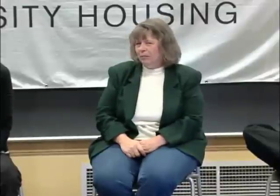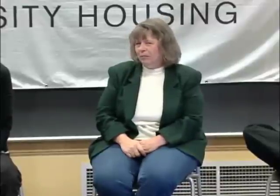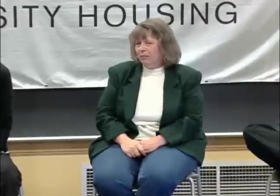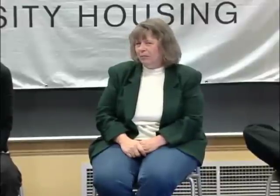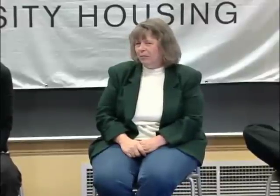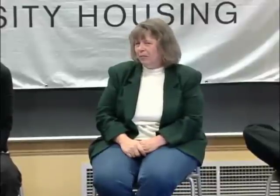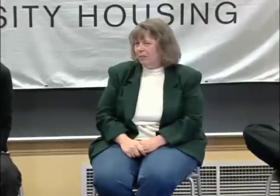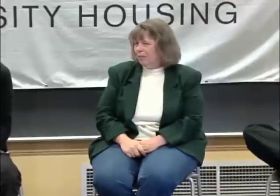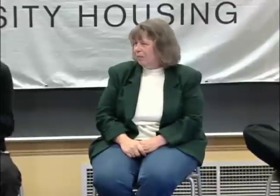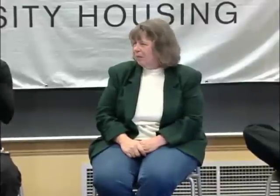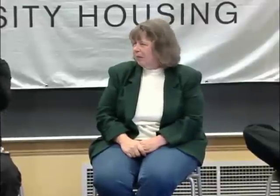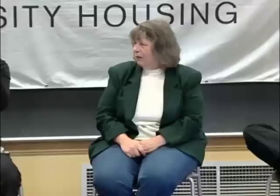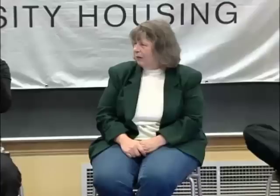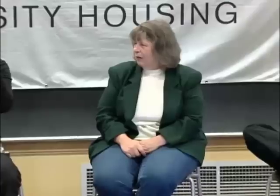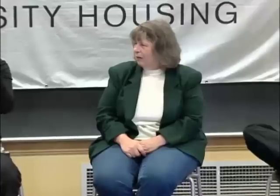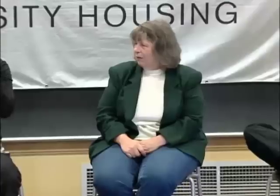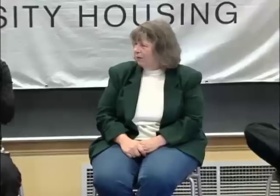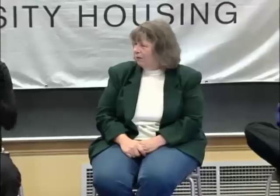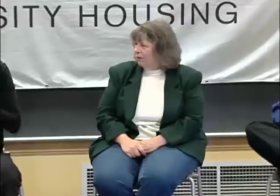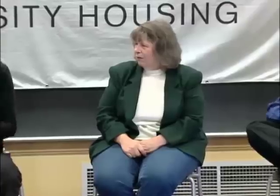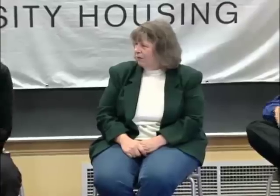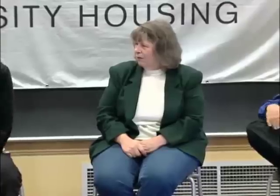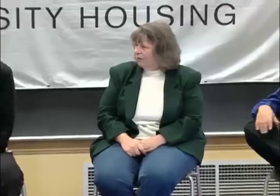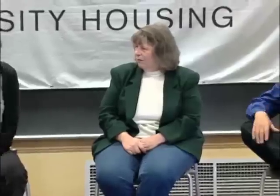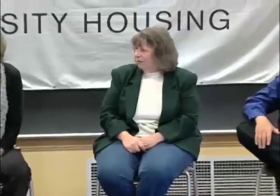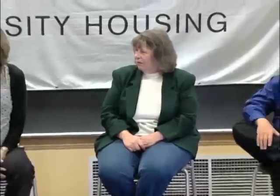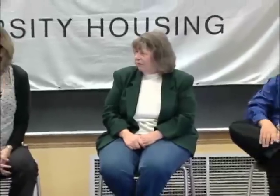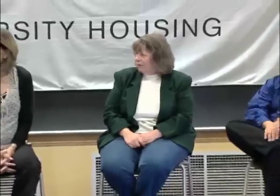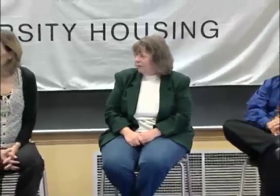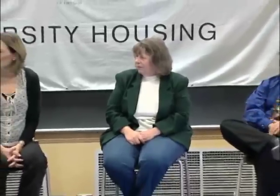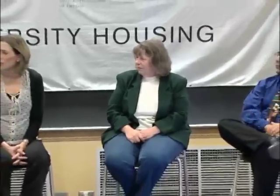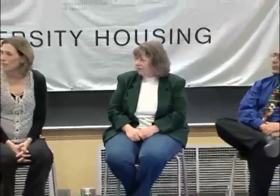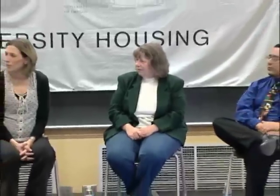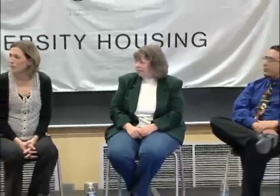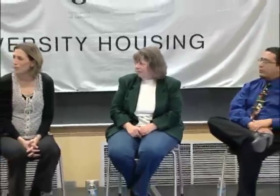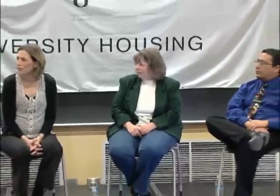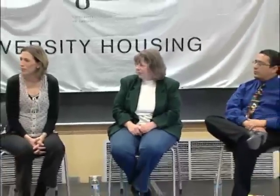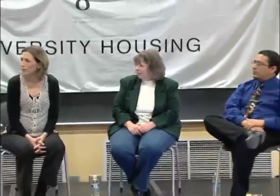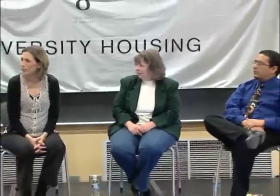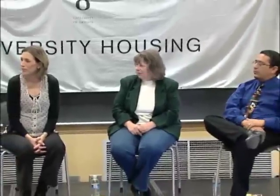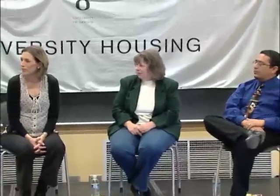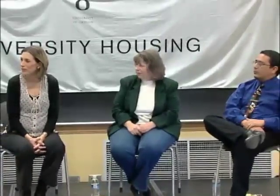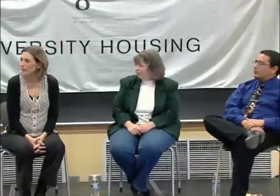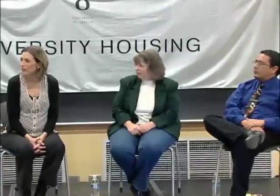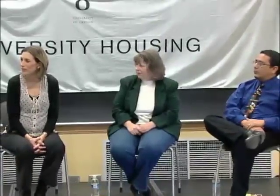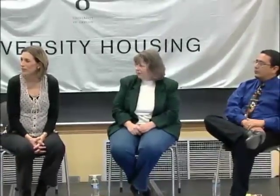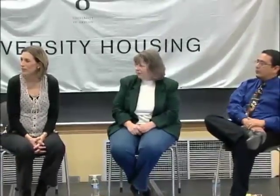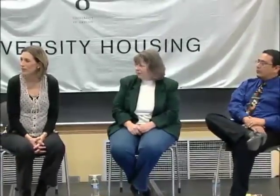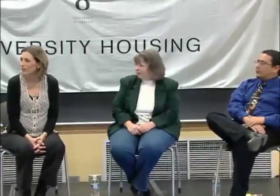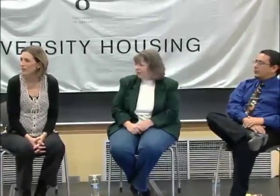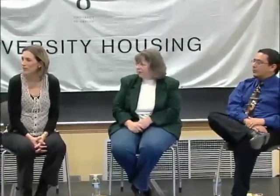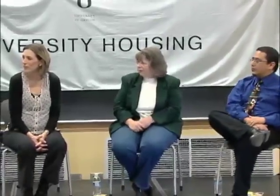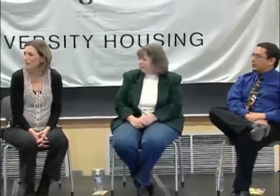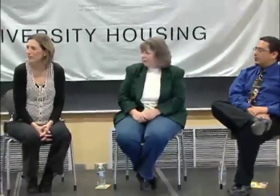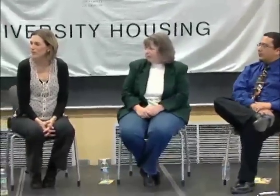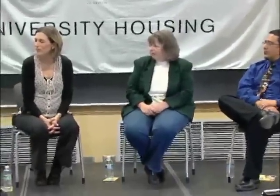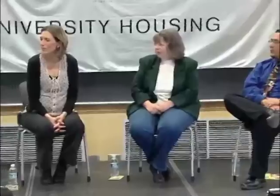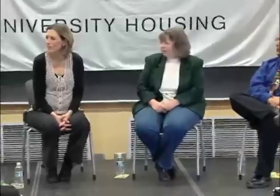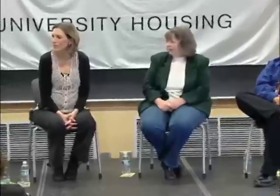Excellent. I don't know if some of you might have noticed the two different signs that Valentino used, poetry